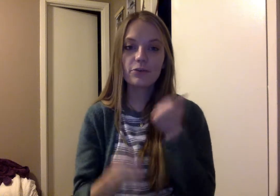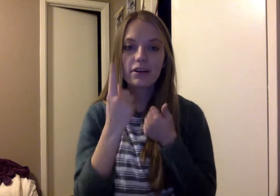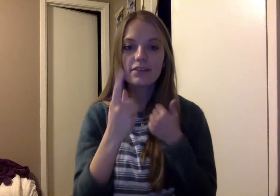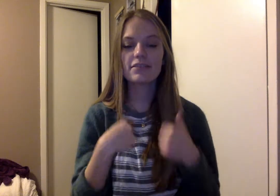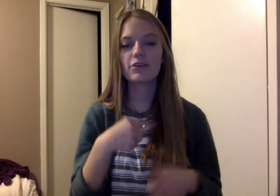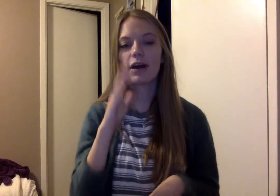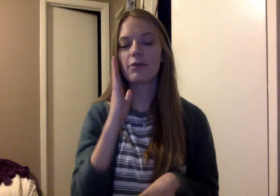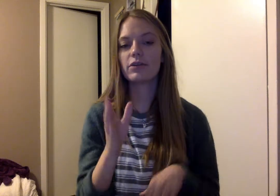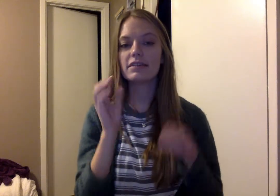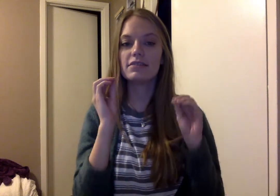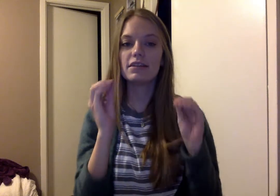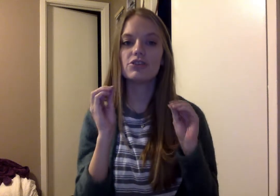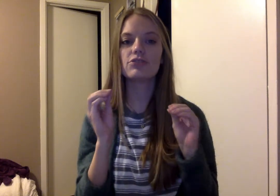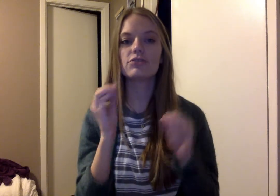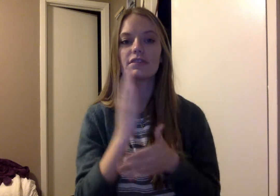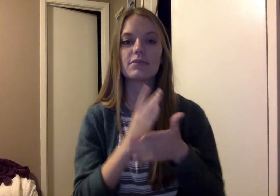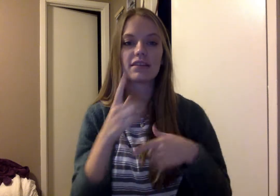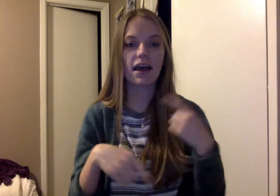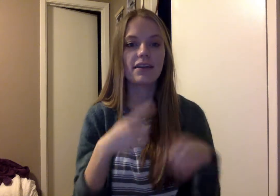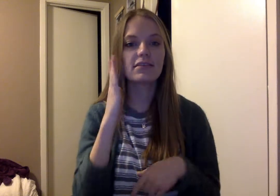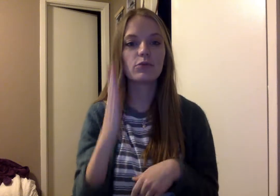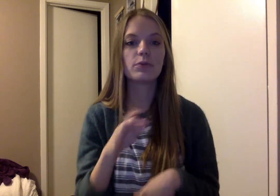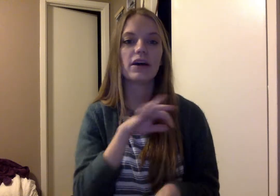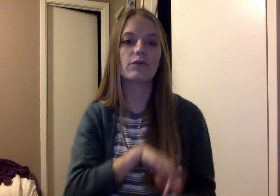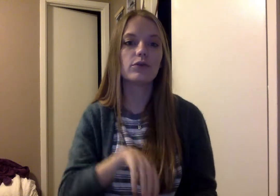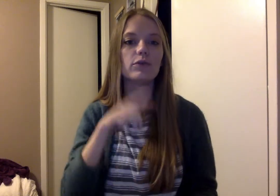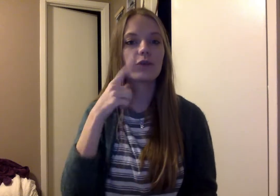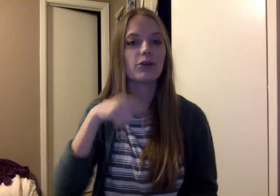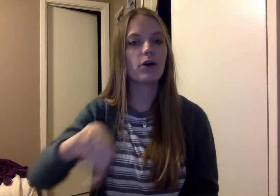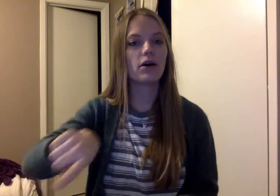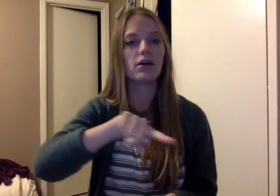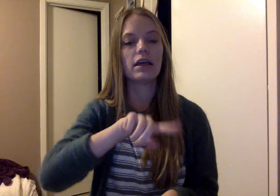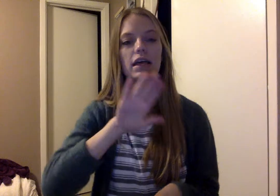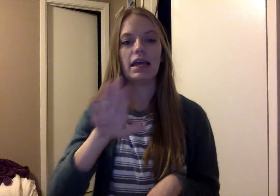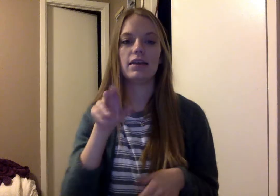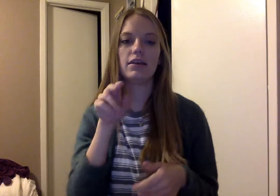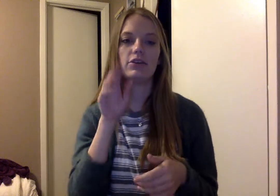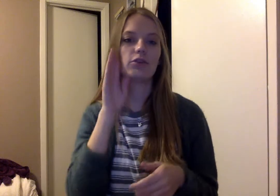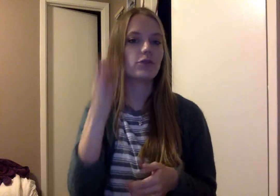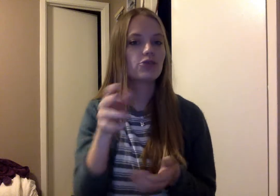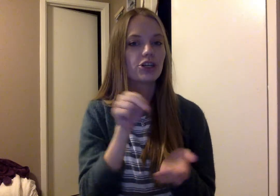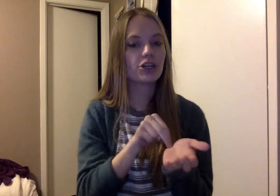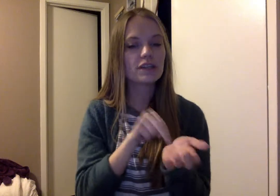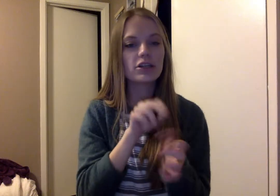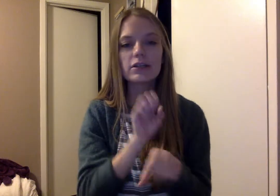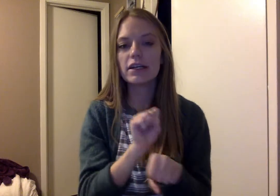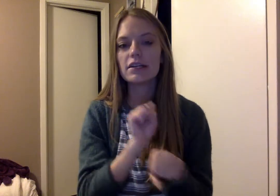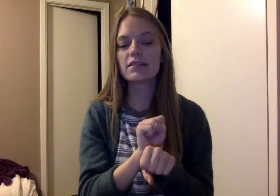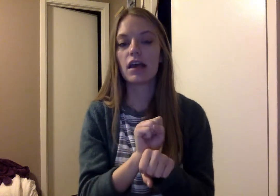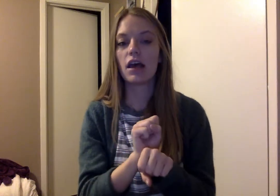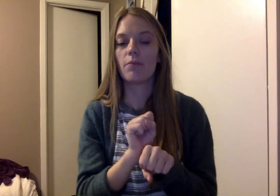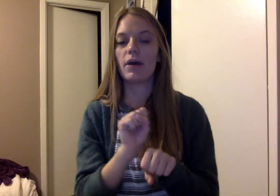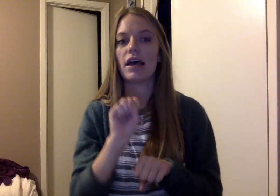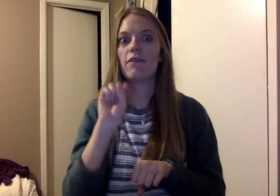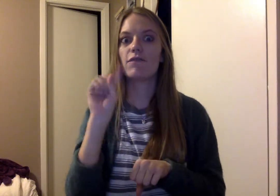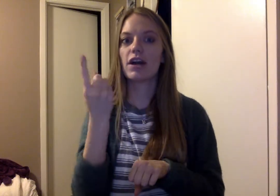everyone. So I'm going to teach you some signs that will be helpful for you all in your future nursing careers. But first,